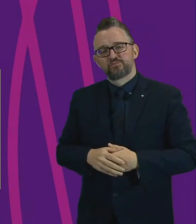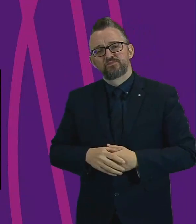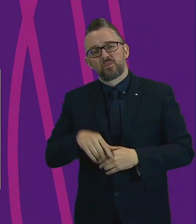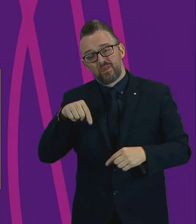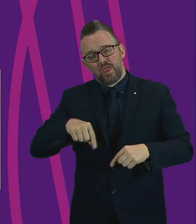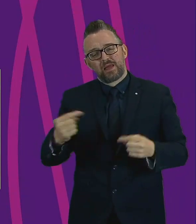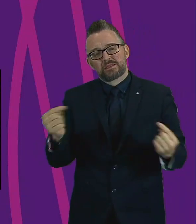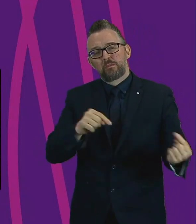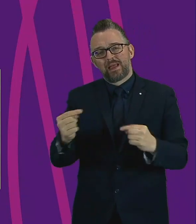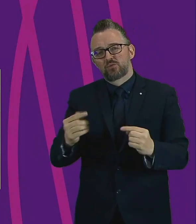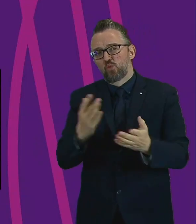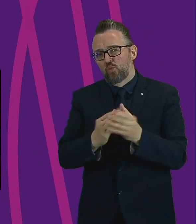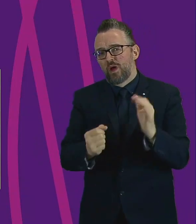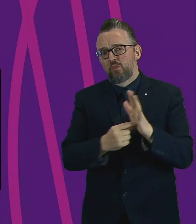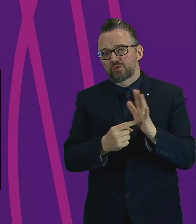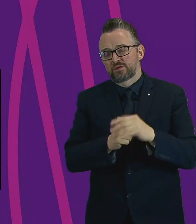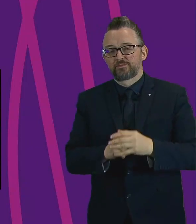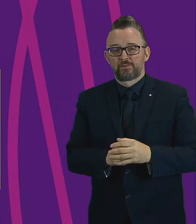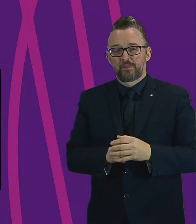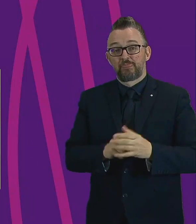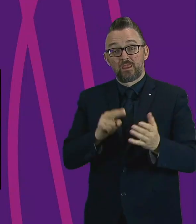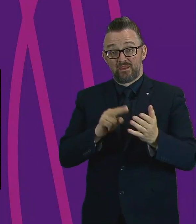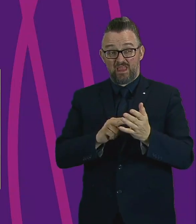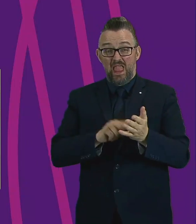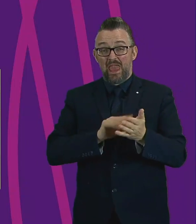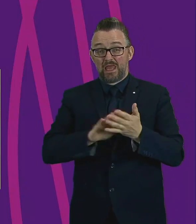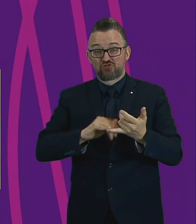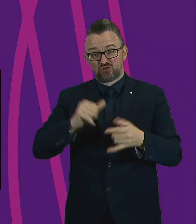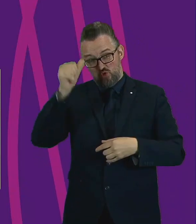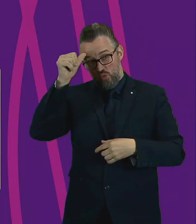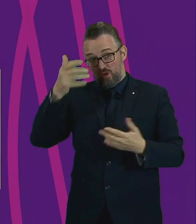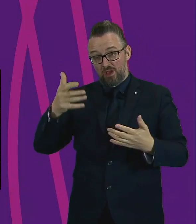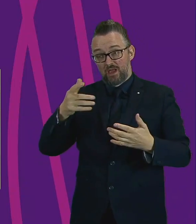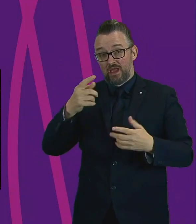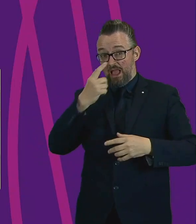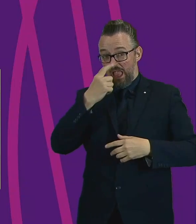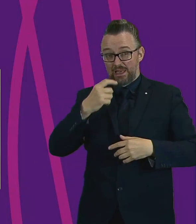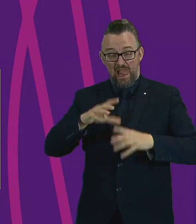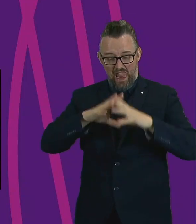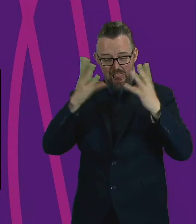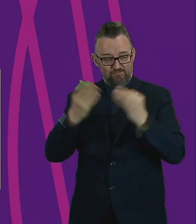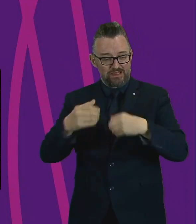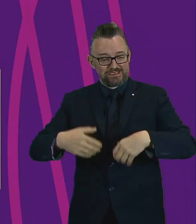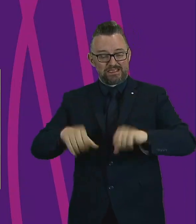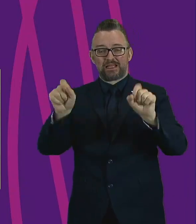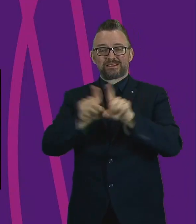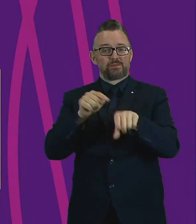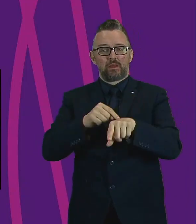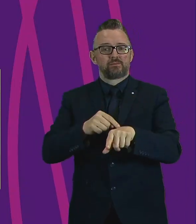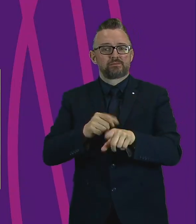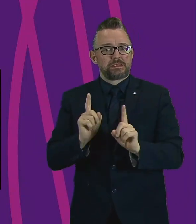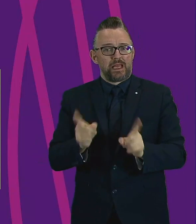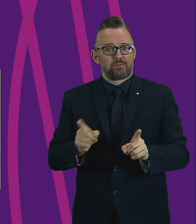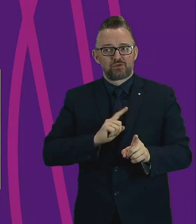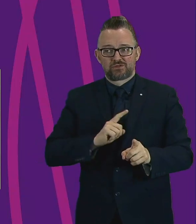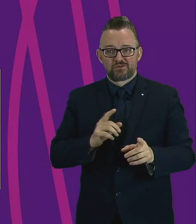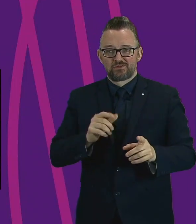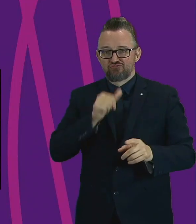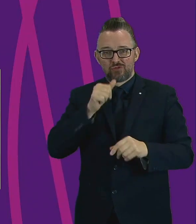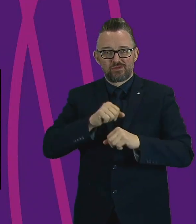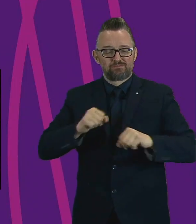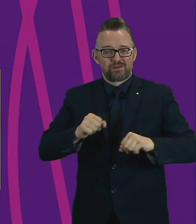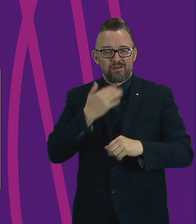been clear for some time now that the NHS does not have the capacity required to be able to restart all the many postponed services, and for so many people